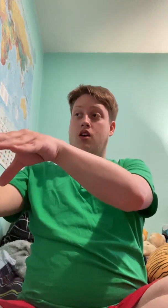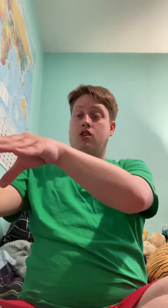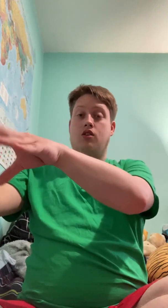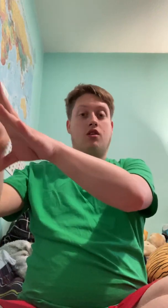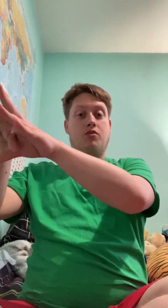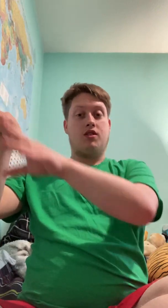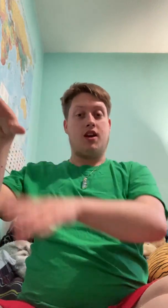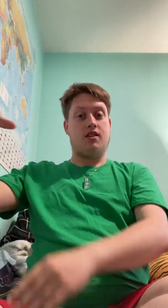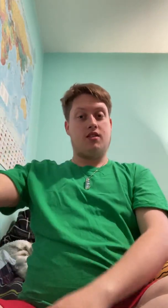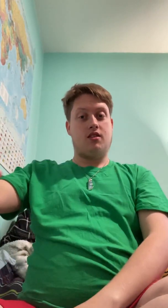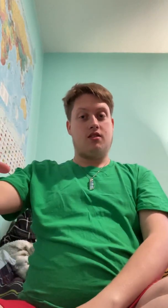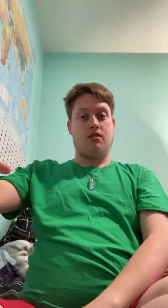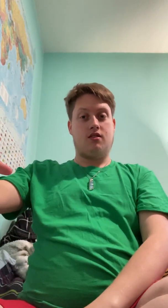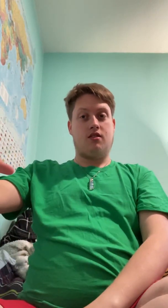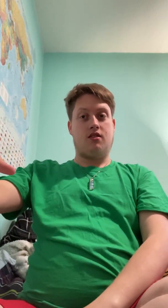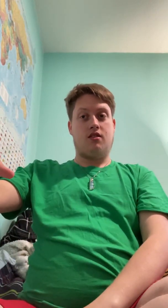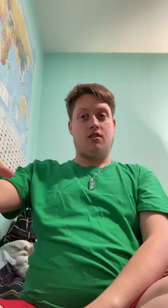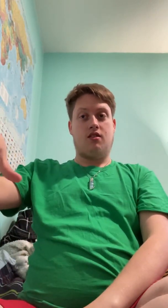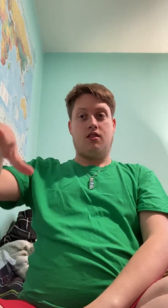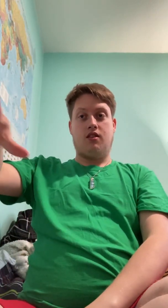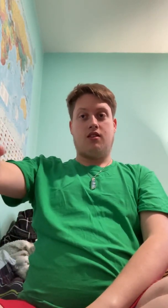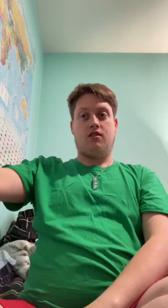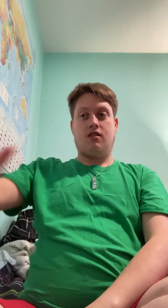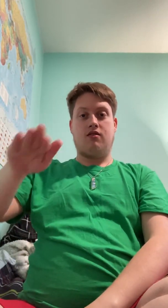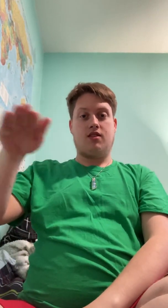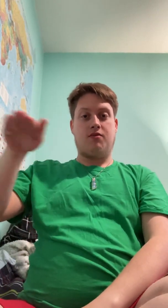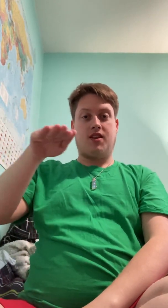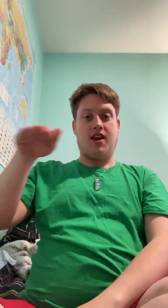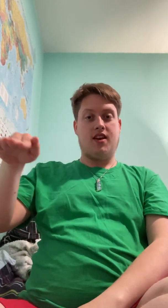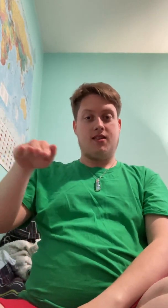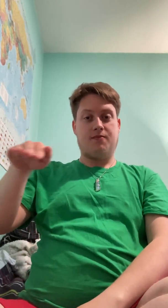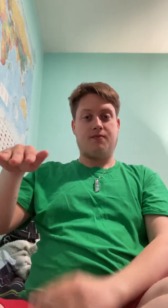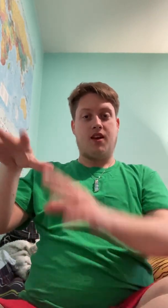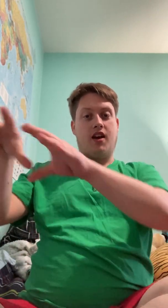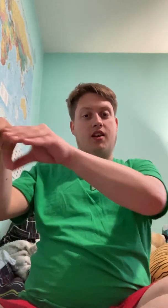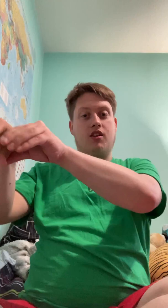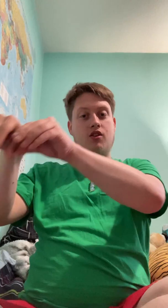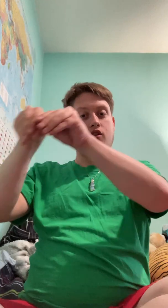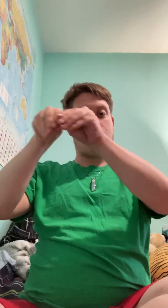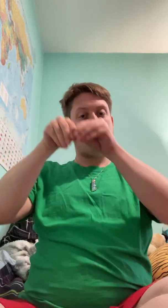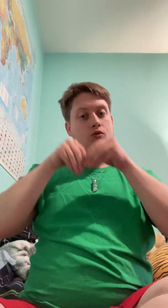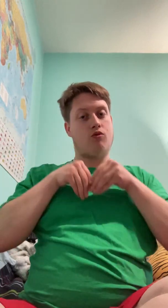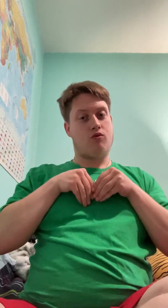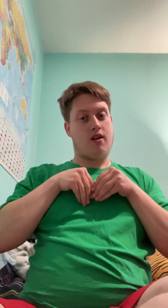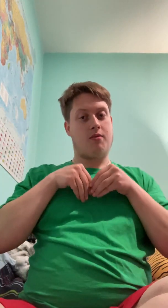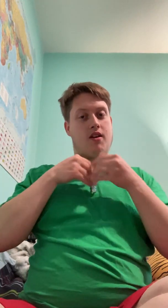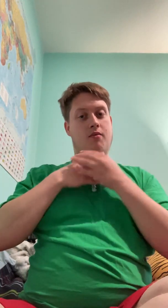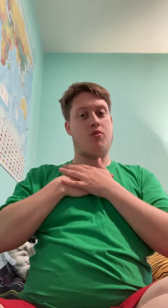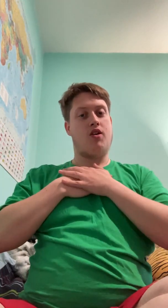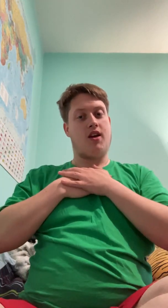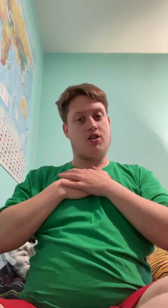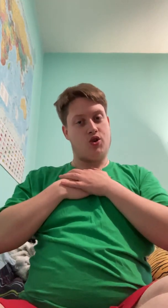You're going to pretend that there is something here, and then you're going to grab it and put it against your